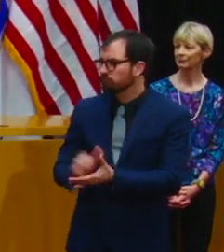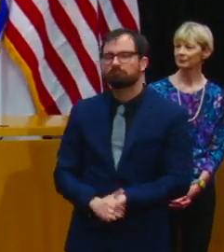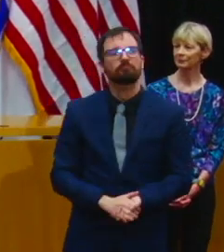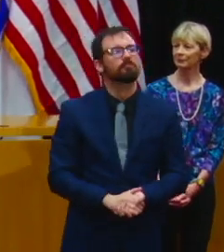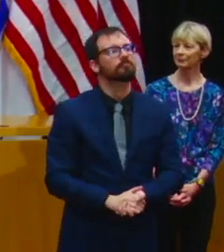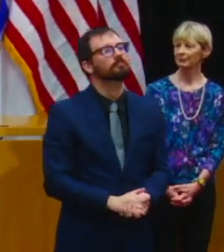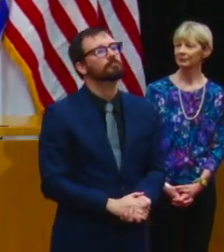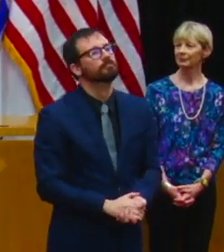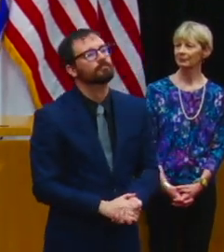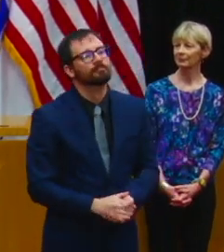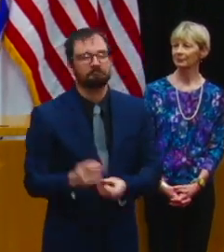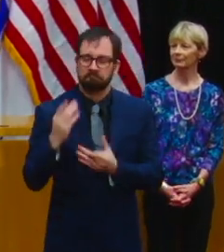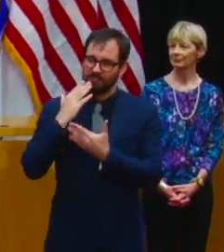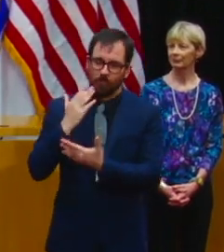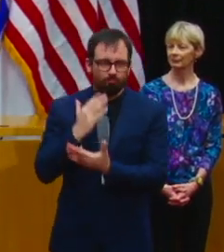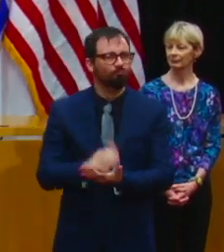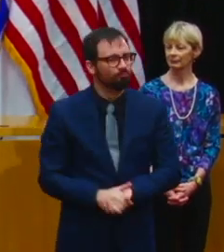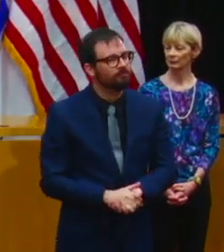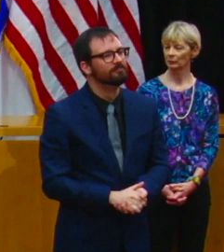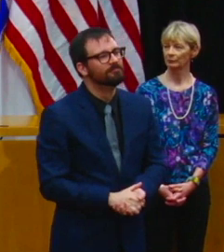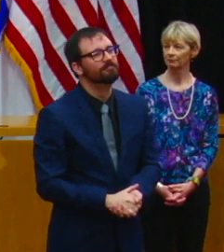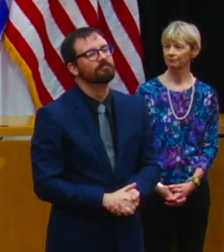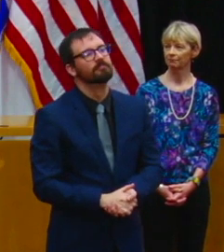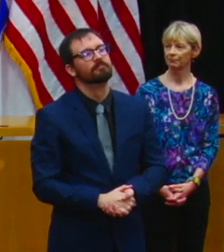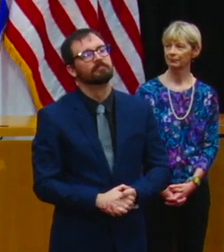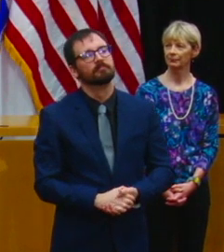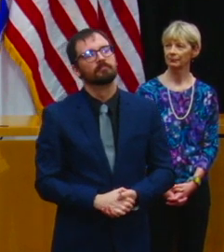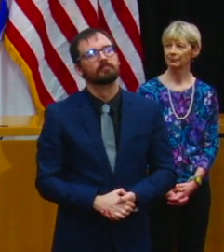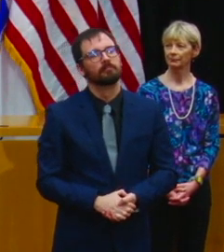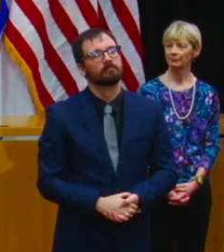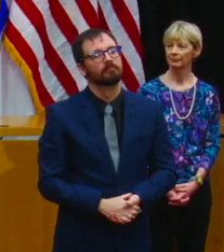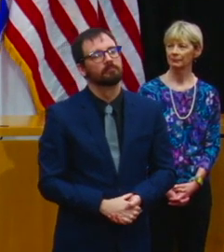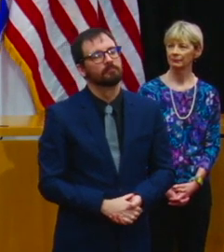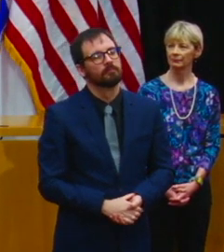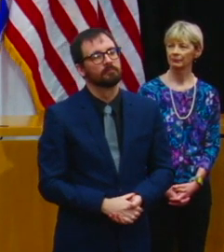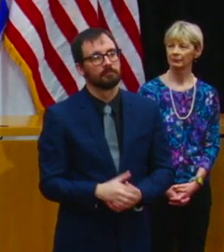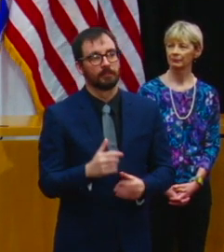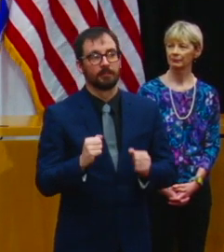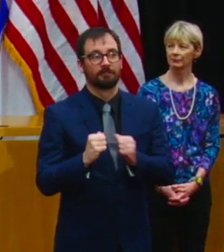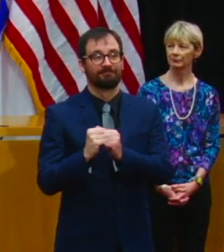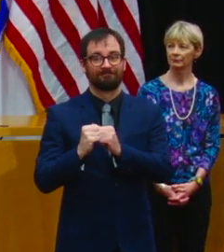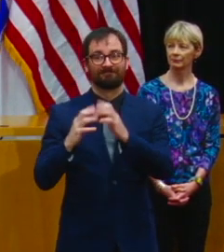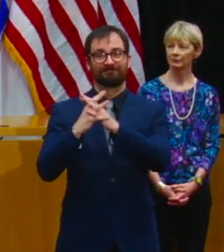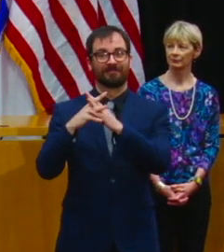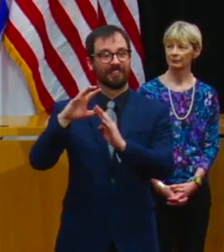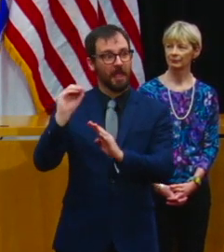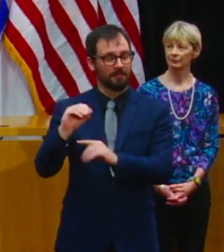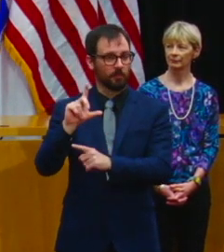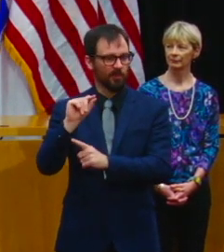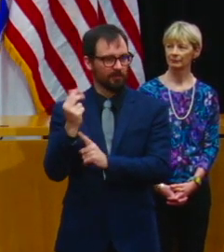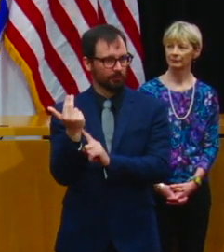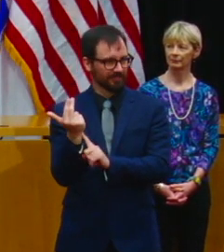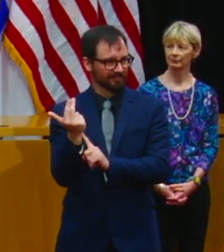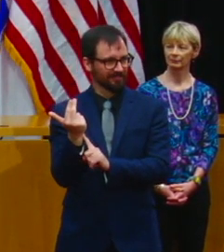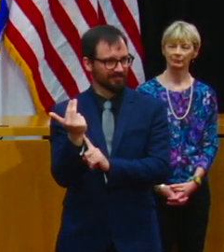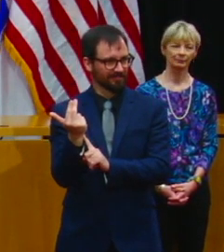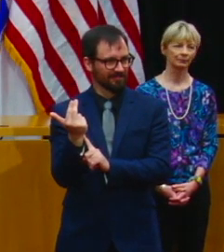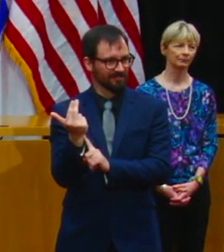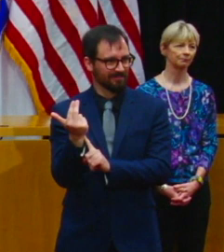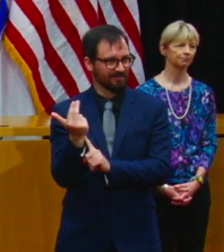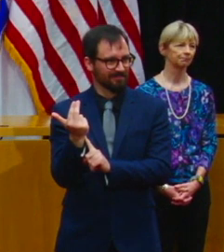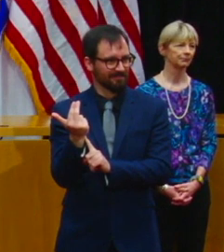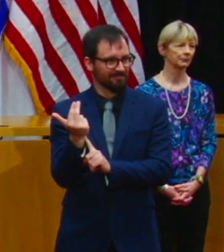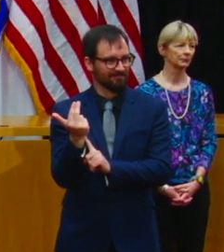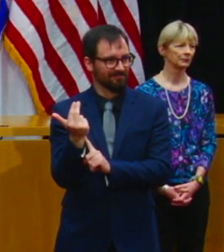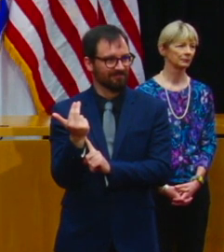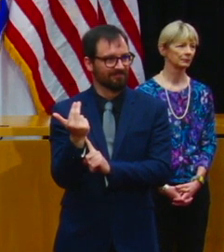Thanks, Governor Baker. We started the company in 2013, and the way we built BUI was we actually read by hand thousands of clinical papers to